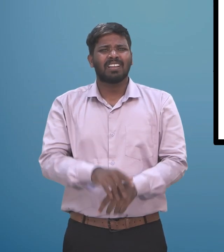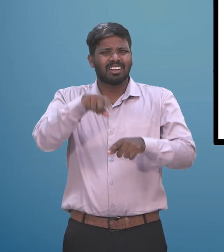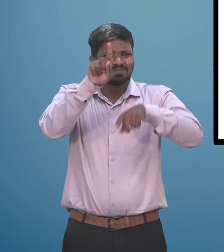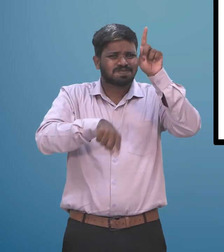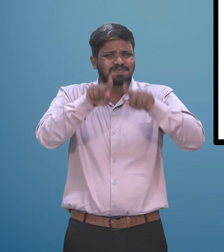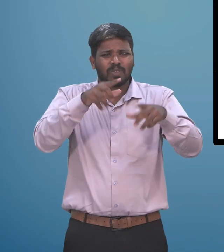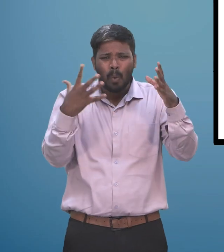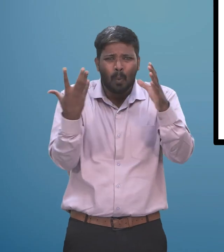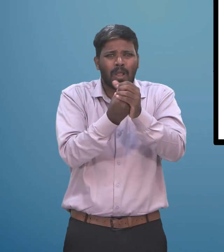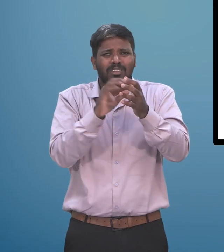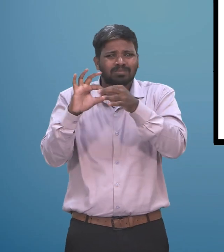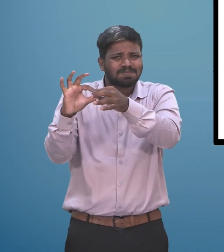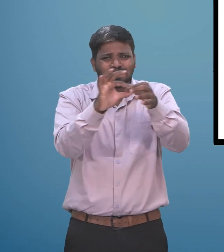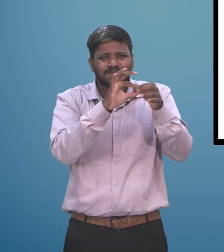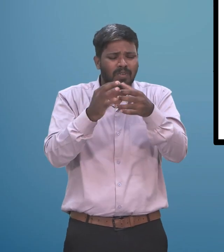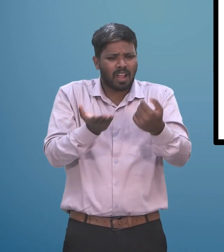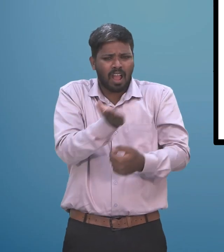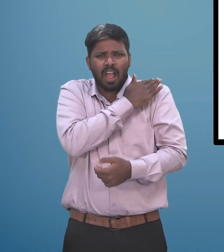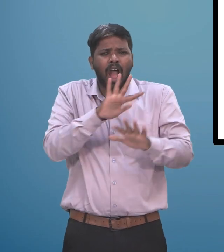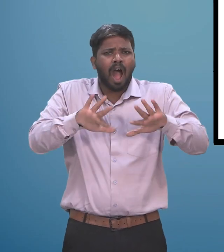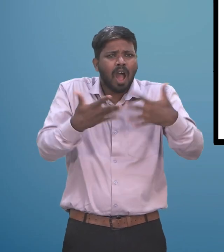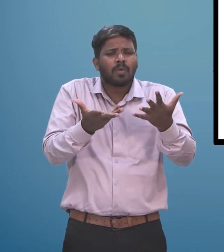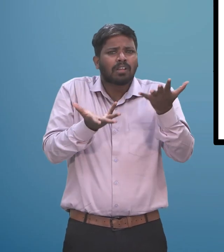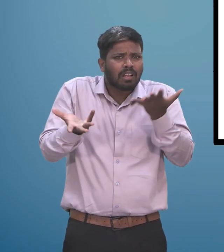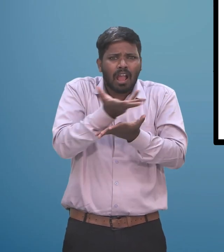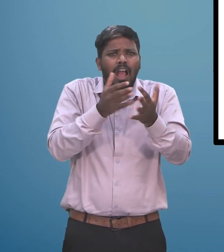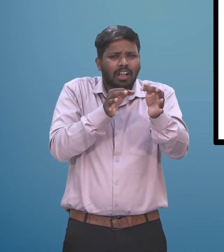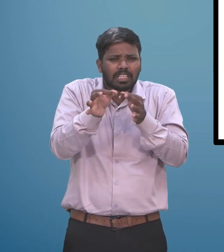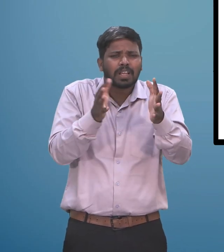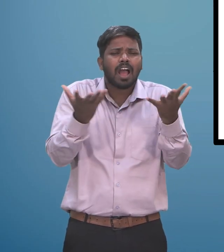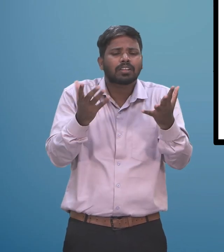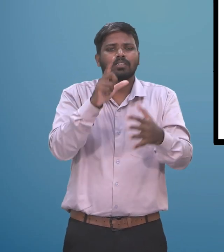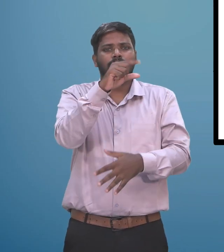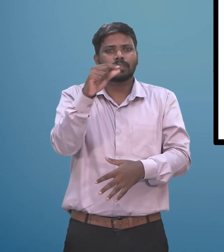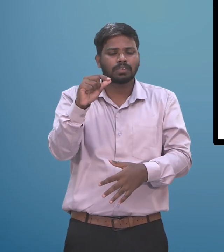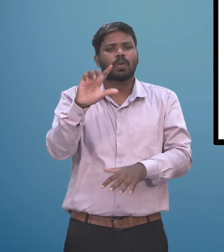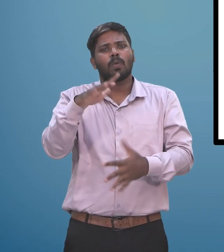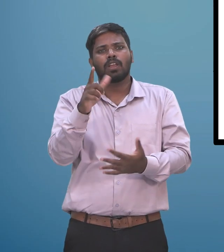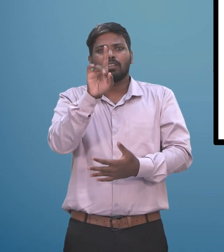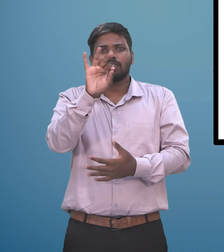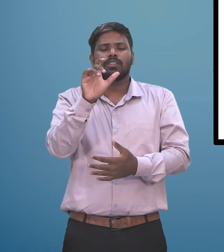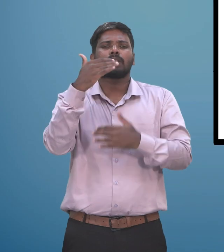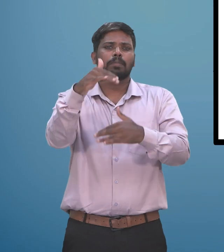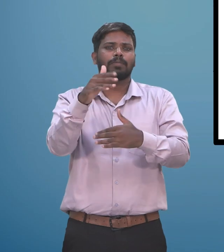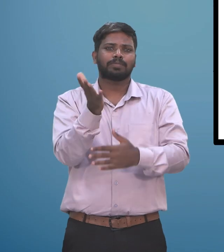Explain how the example of the sari reflects both unity and diversity in 100 to 150